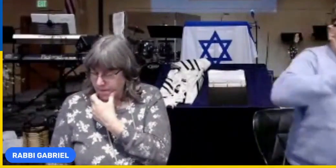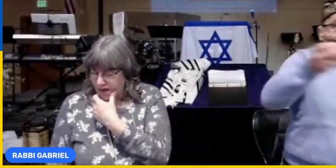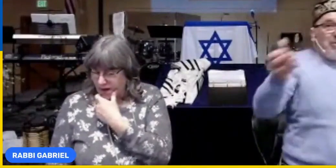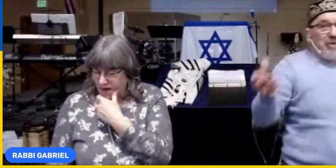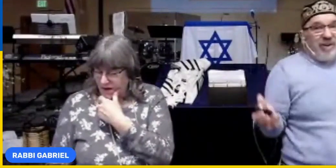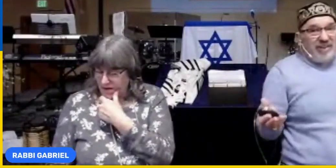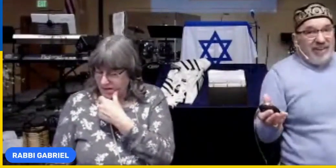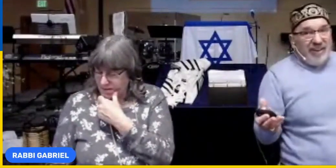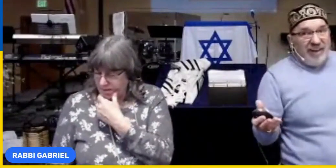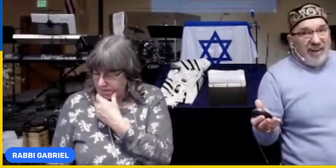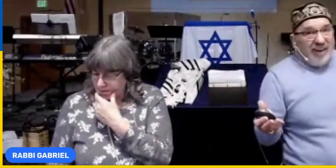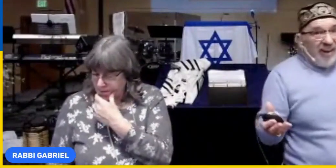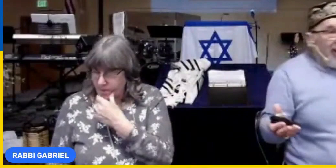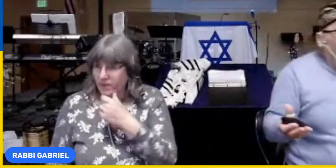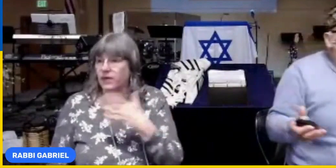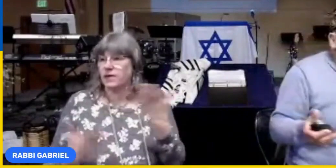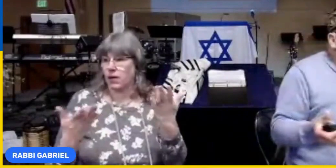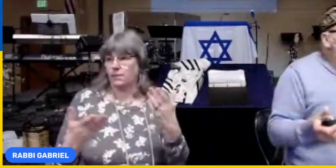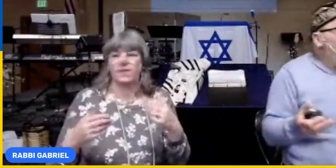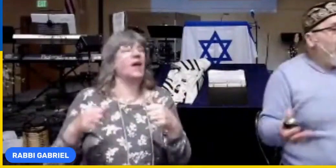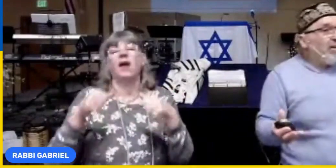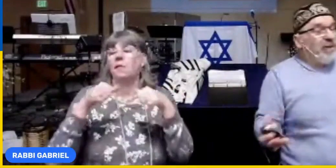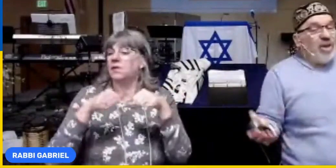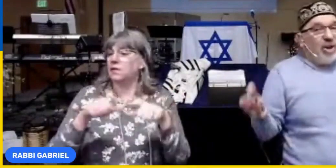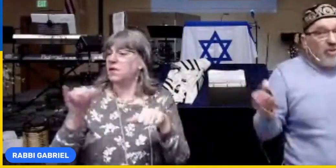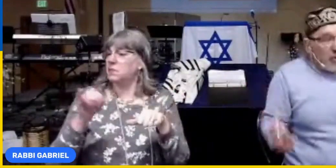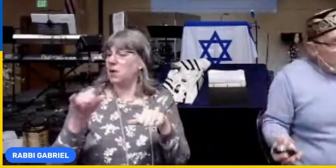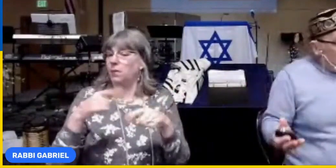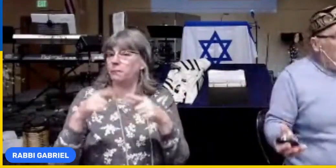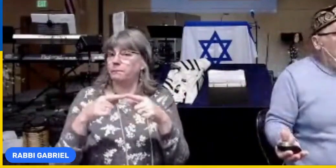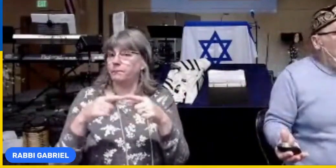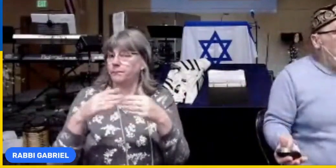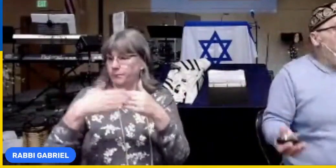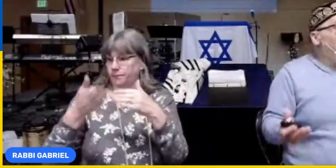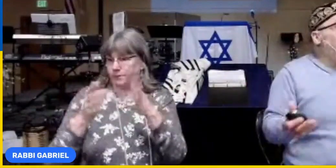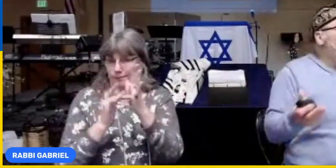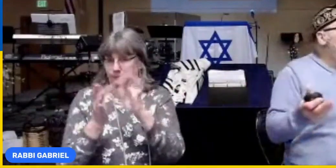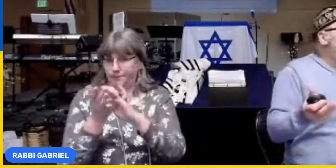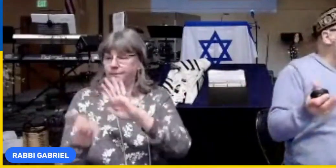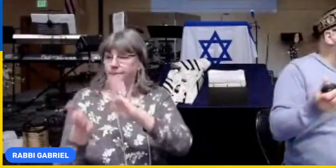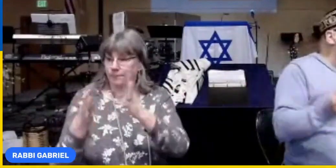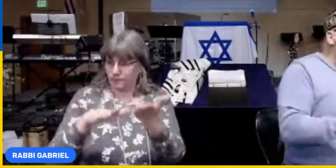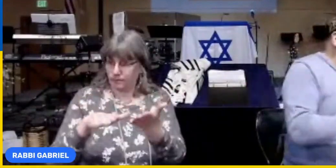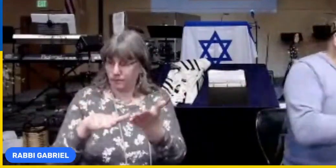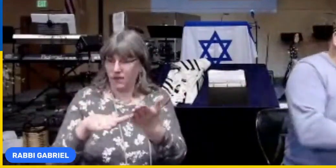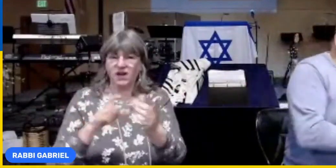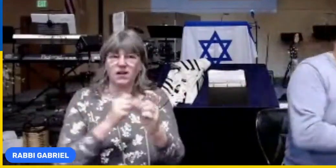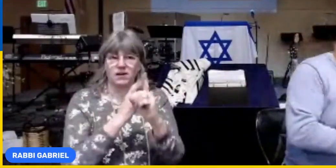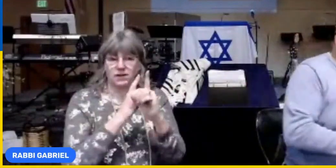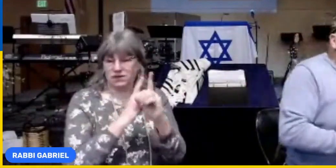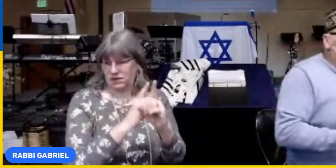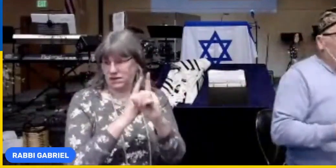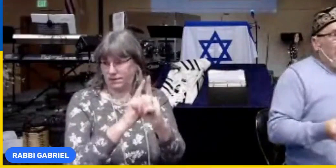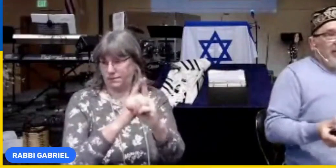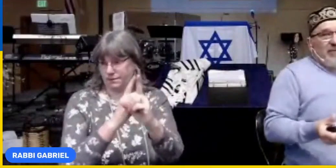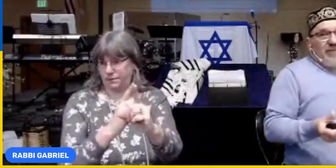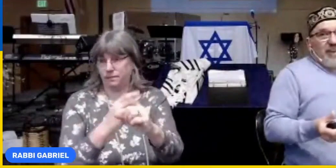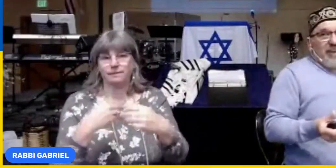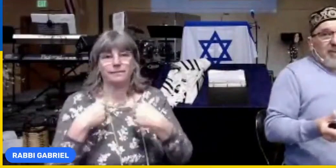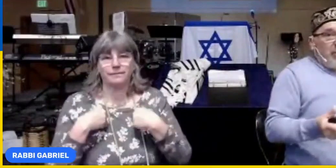to go into all the world, there were a lot of non-Jewish people who were following the God of